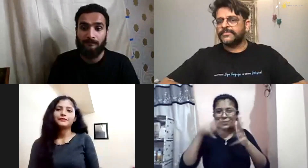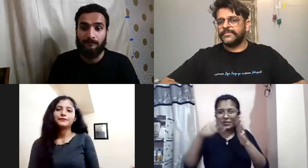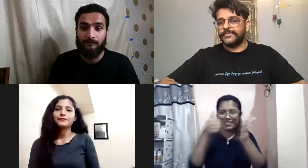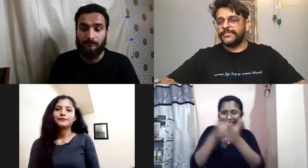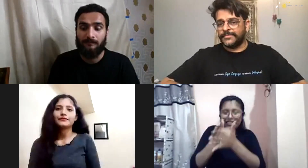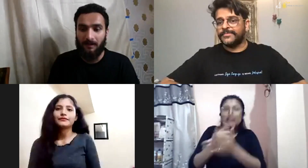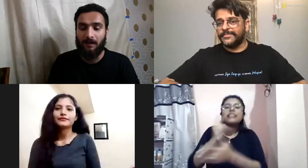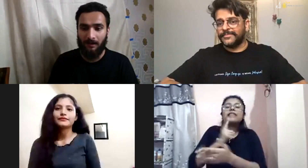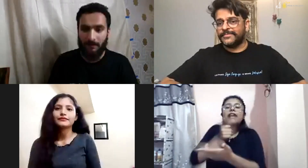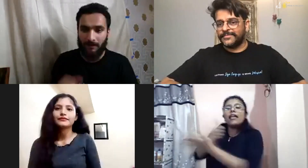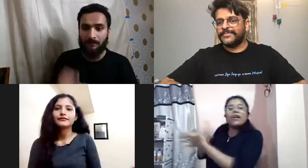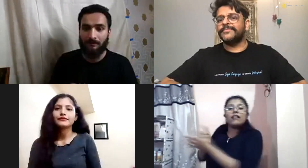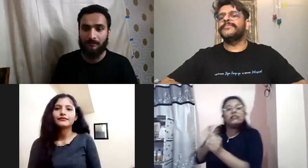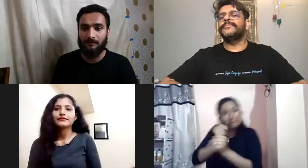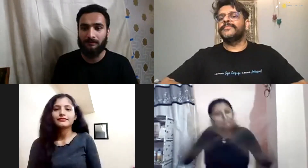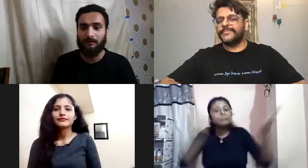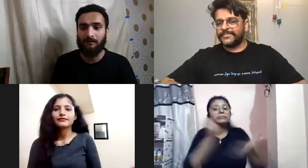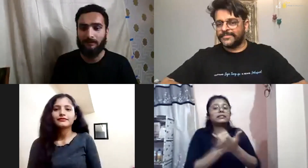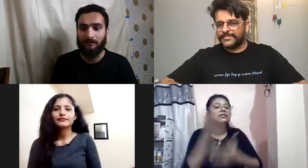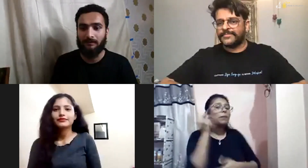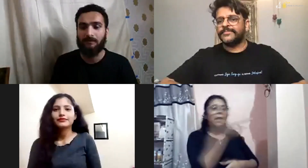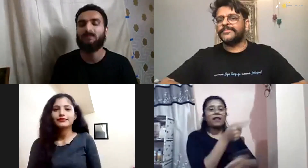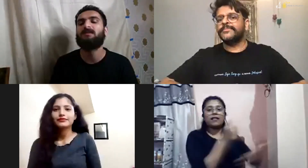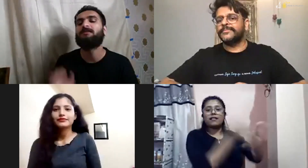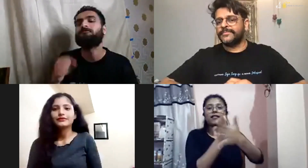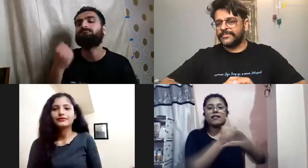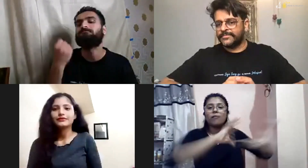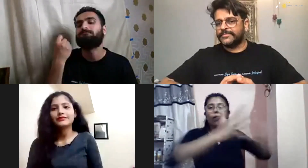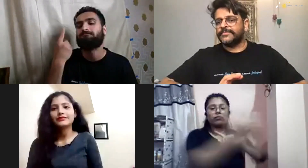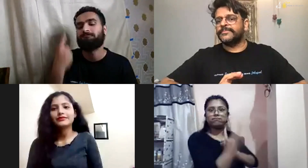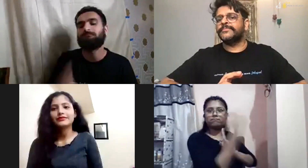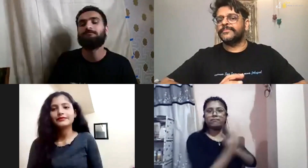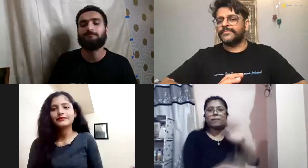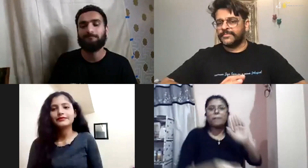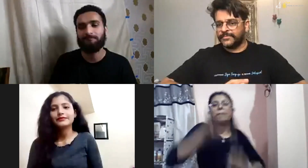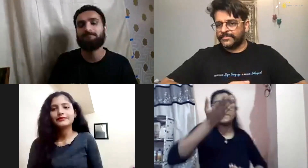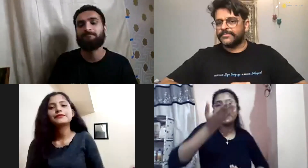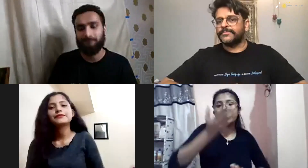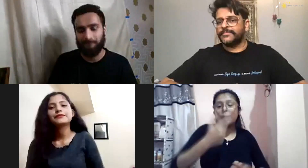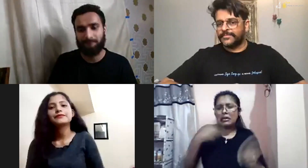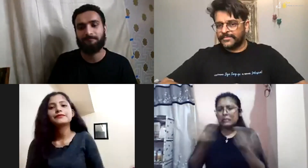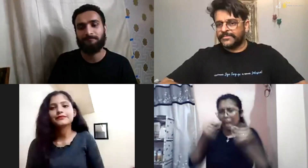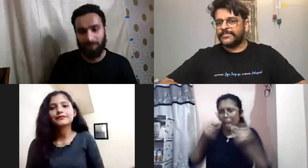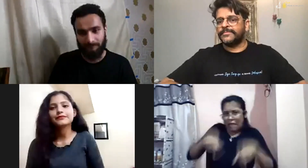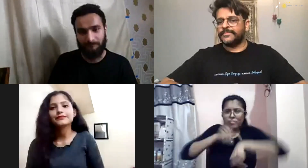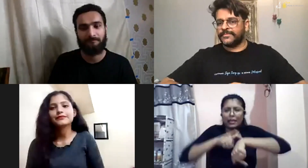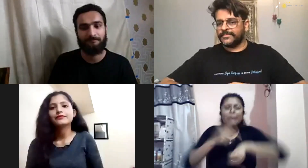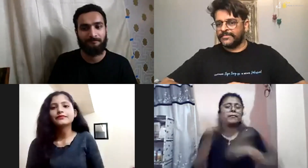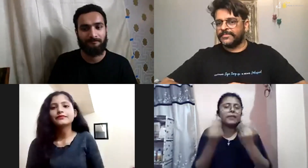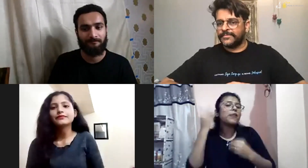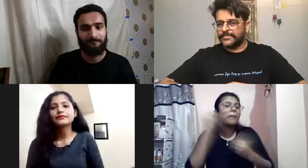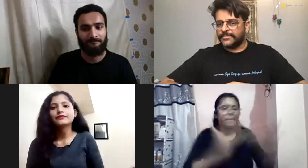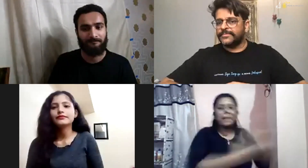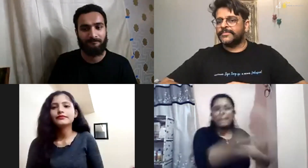do. So if people would share all the story, all my posts, that would help me to